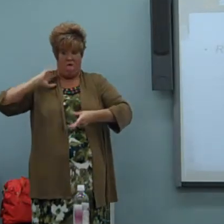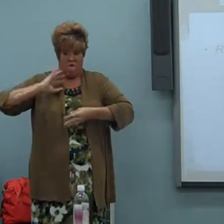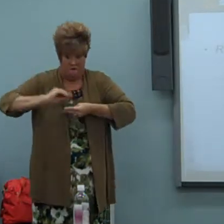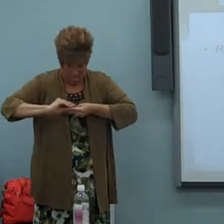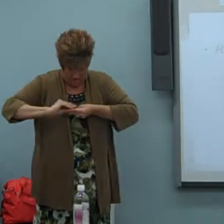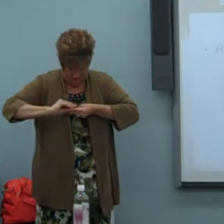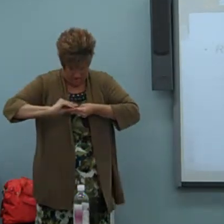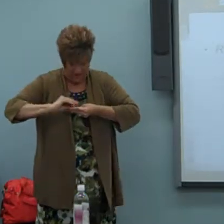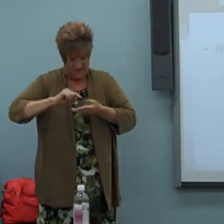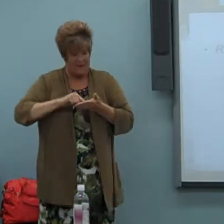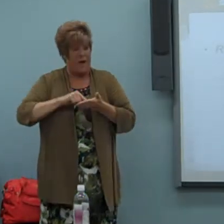up.